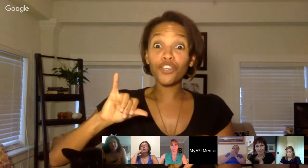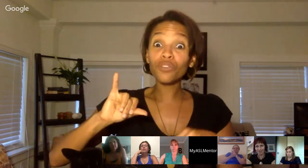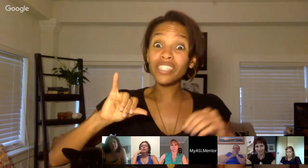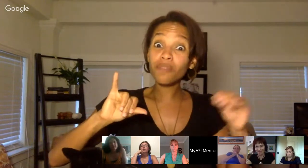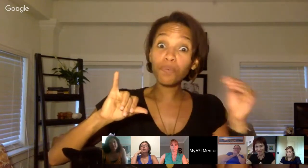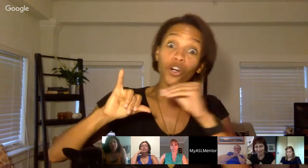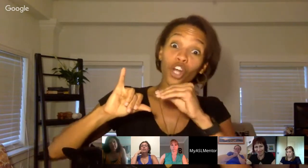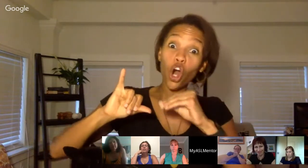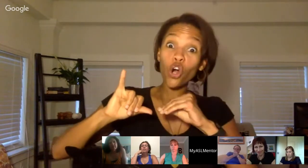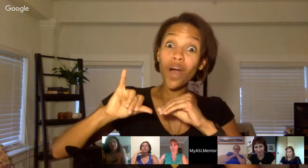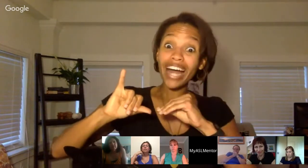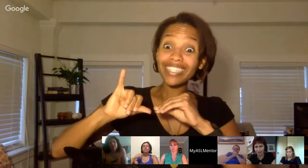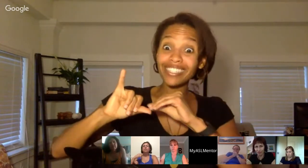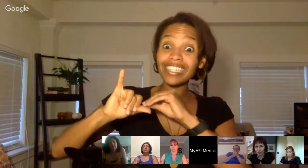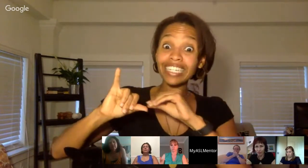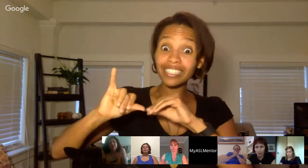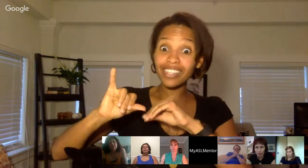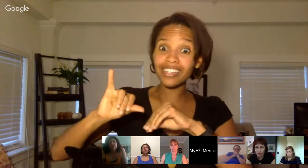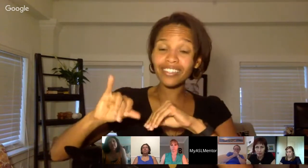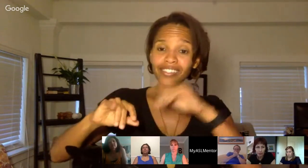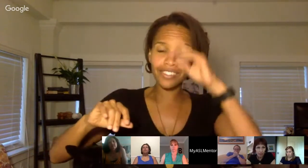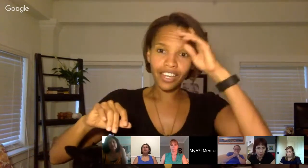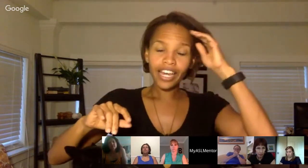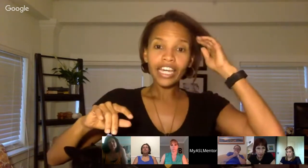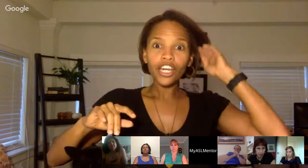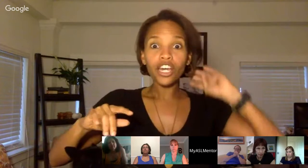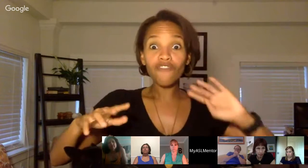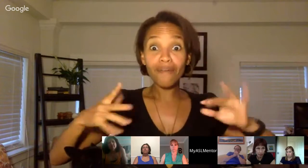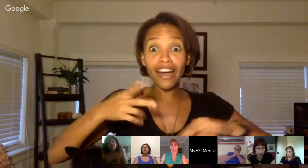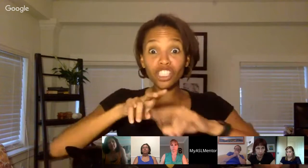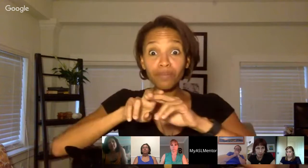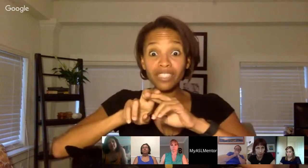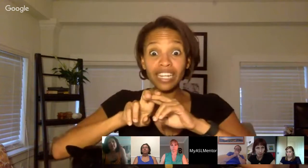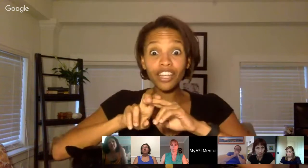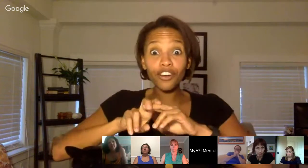it's kind of like, if you did put OIC into this,